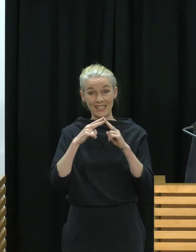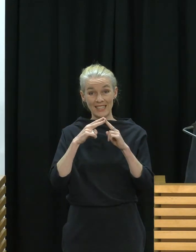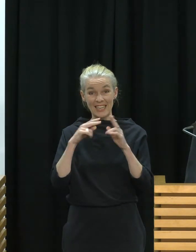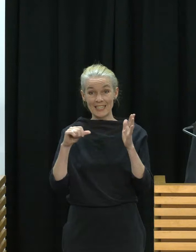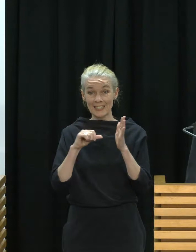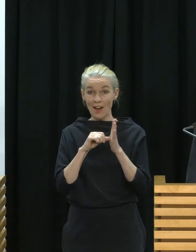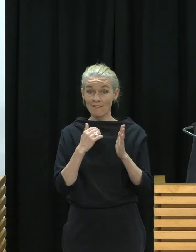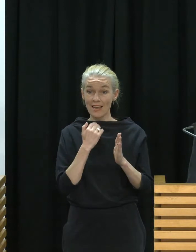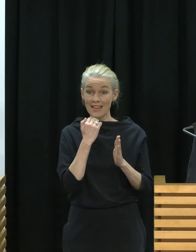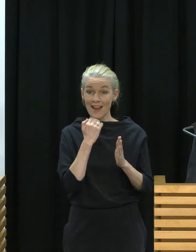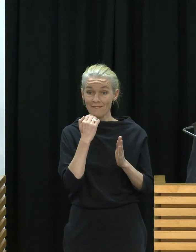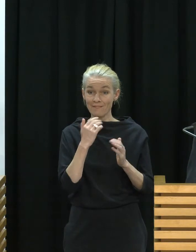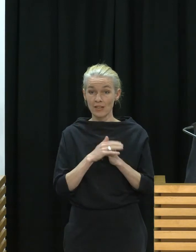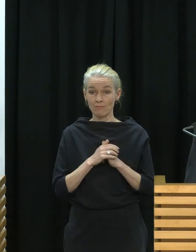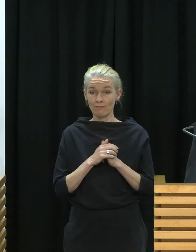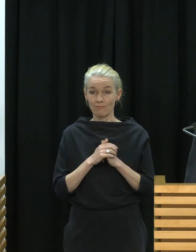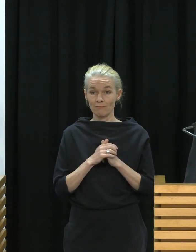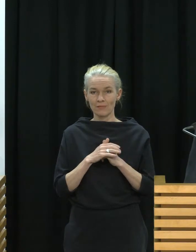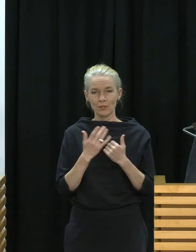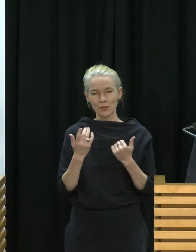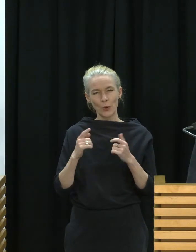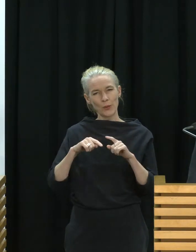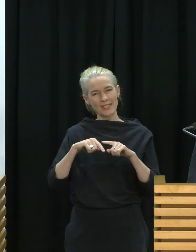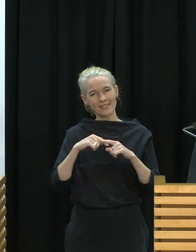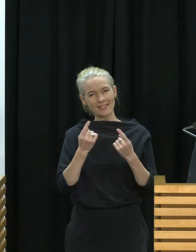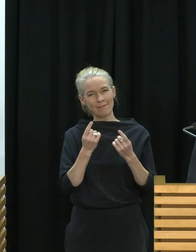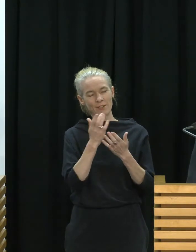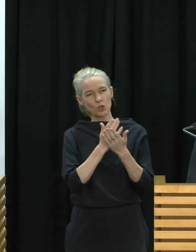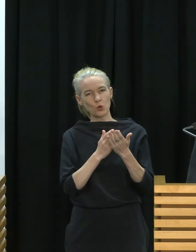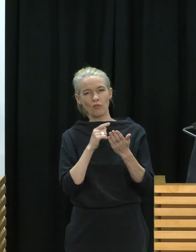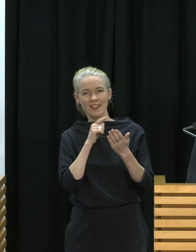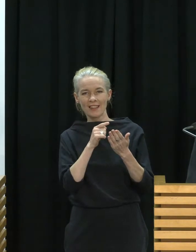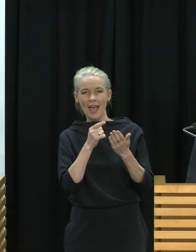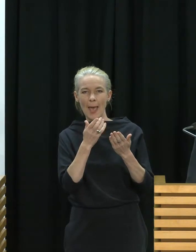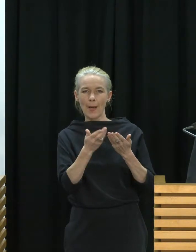MIQ. That they had done 14 days of a version of MIQ,